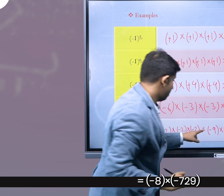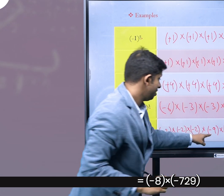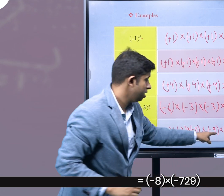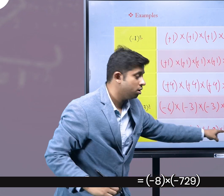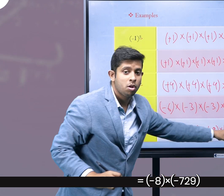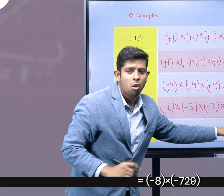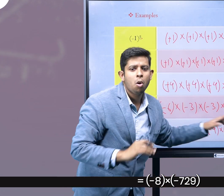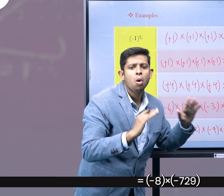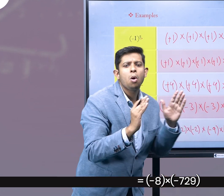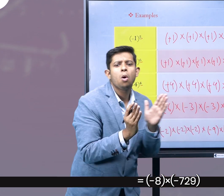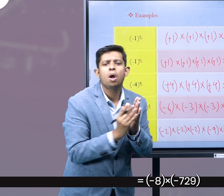into minus 729